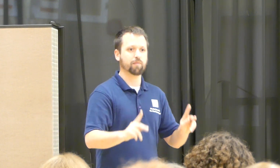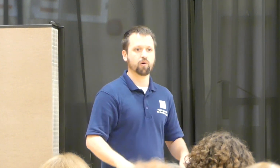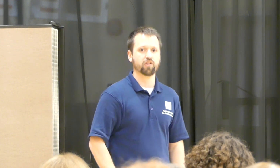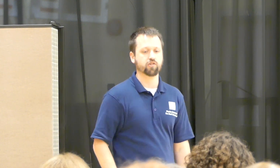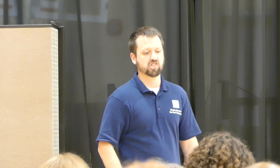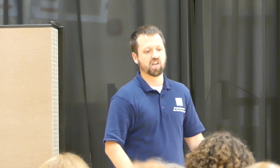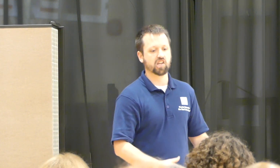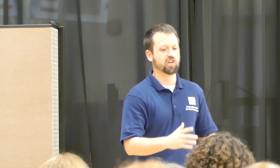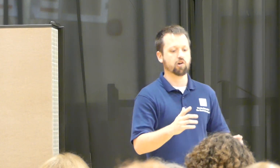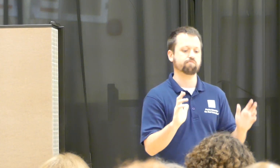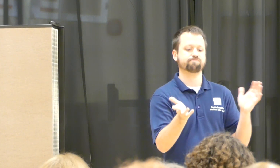people, they're just like,